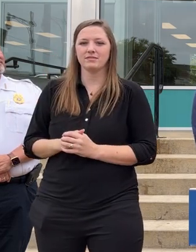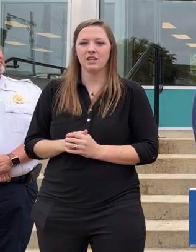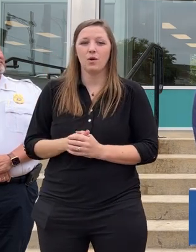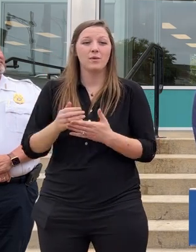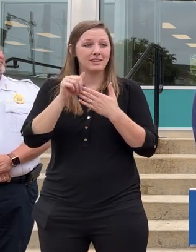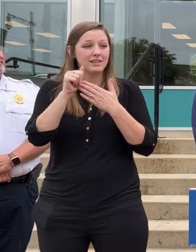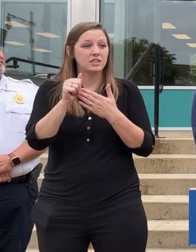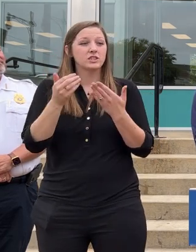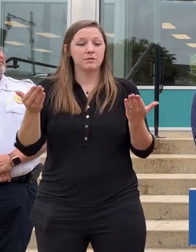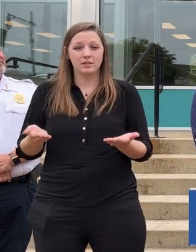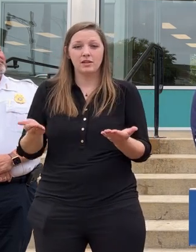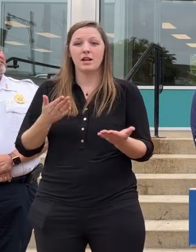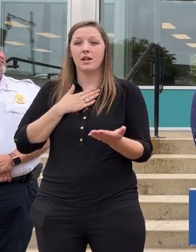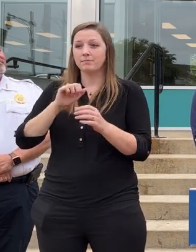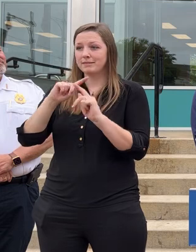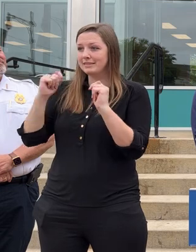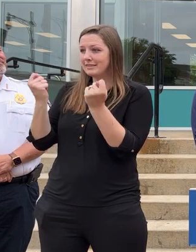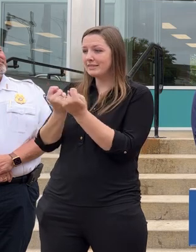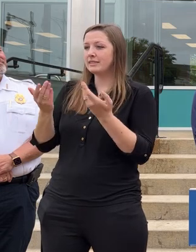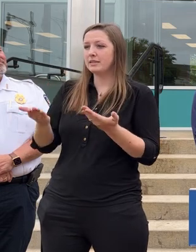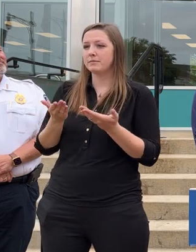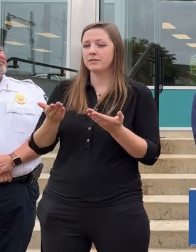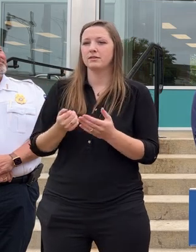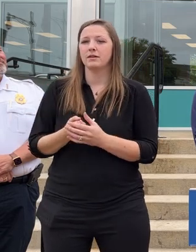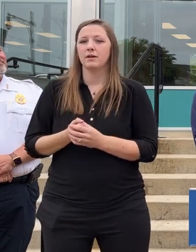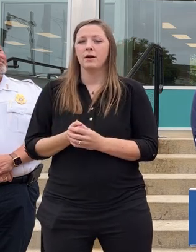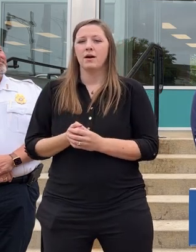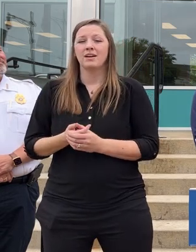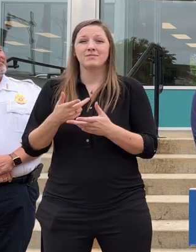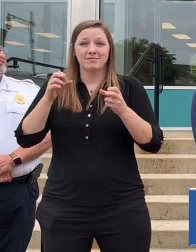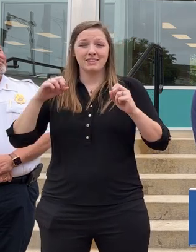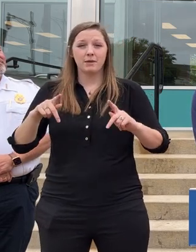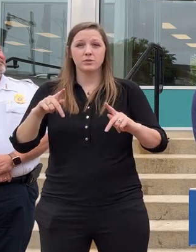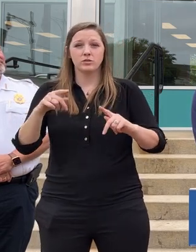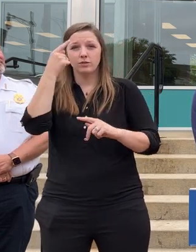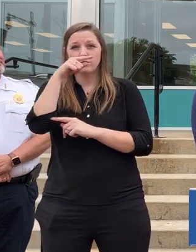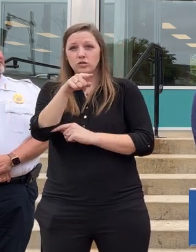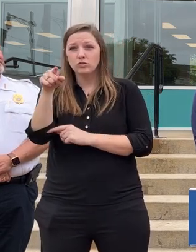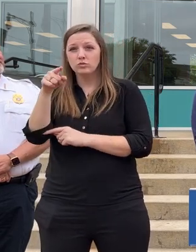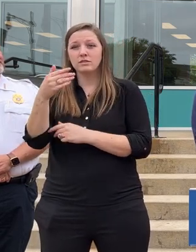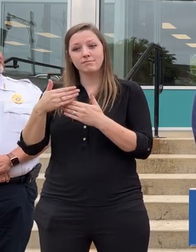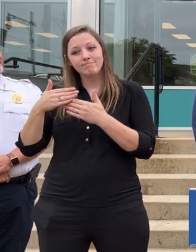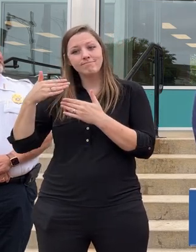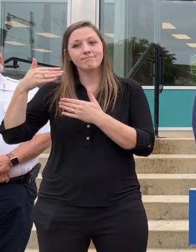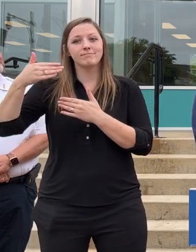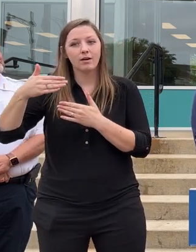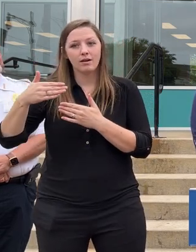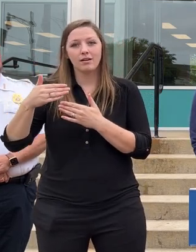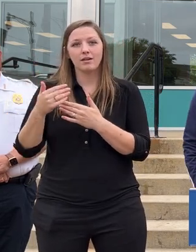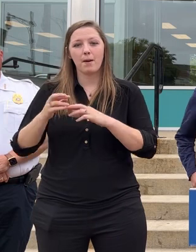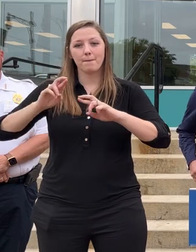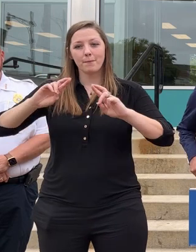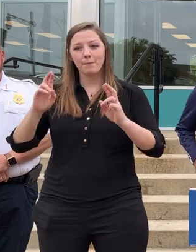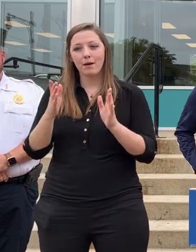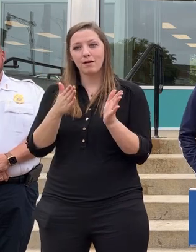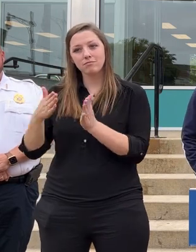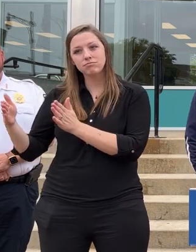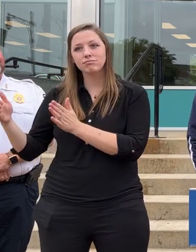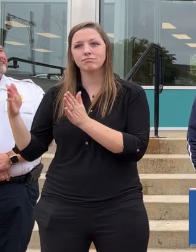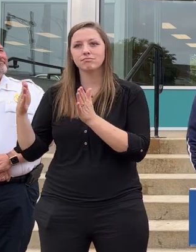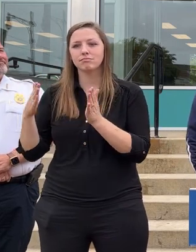county executive and my colleagues in the county legislature, is an opportunity for you to get ahead of that for the future, for you no longer to have